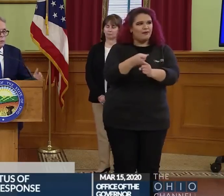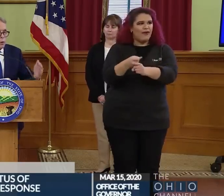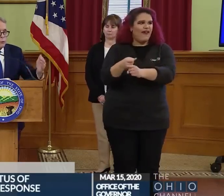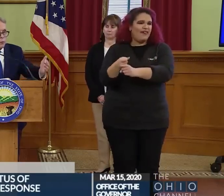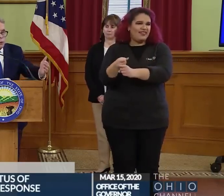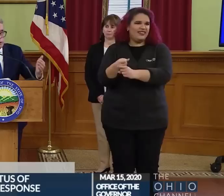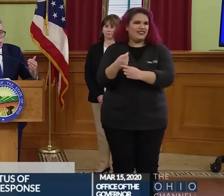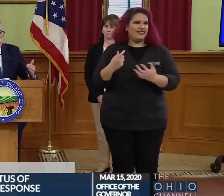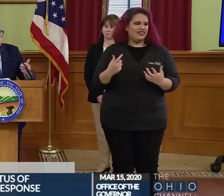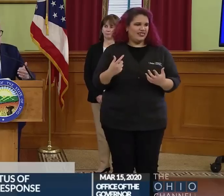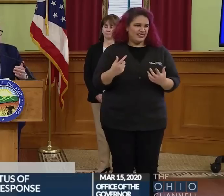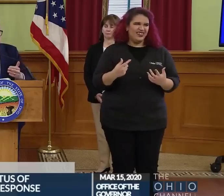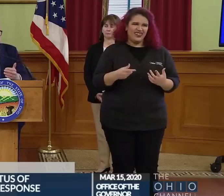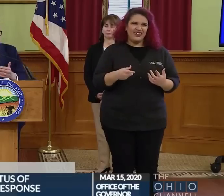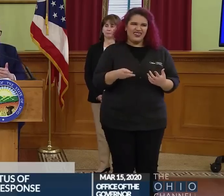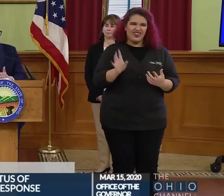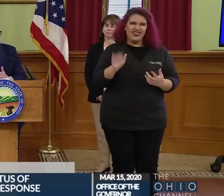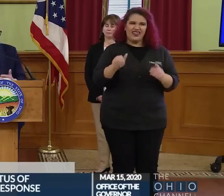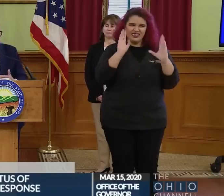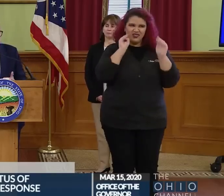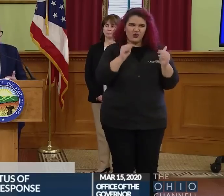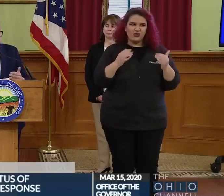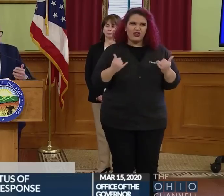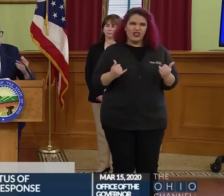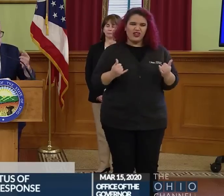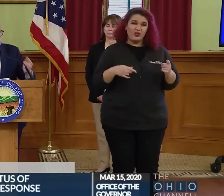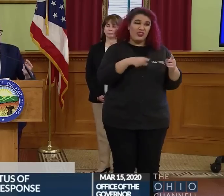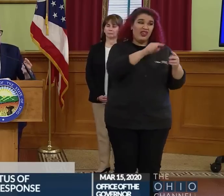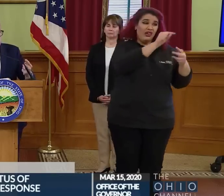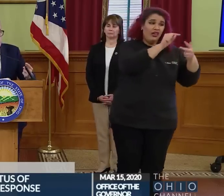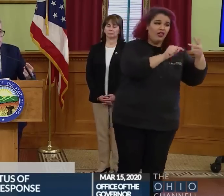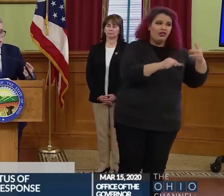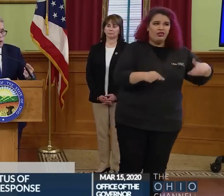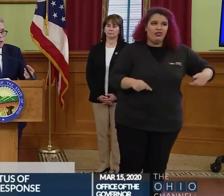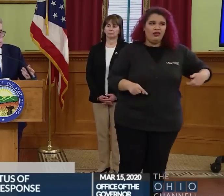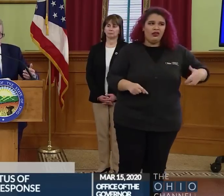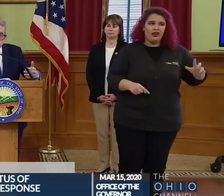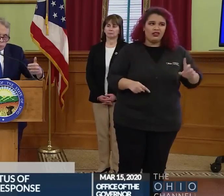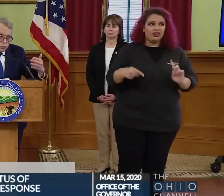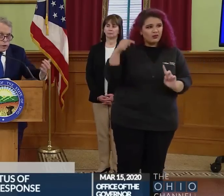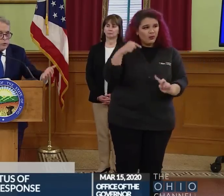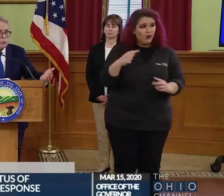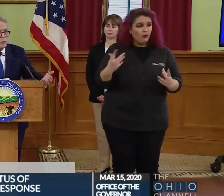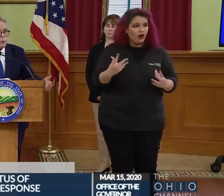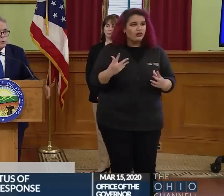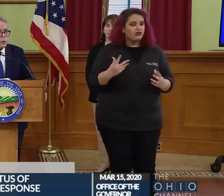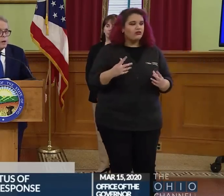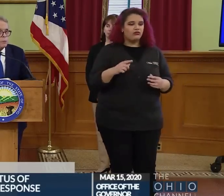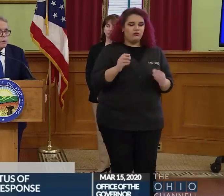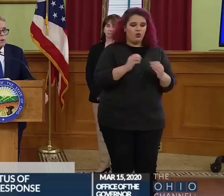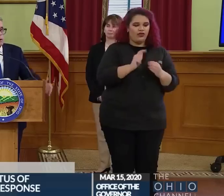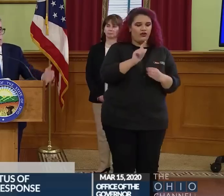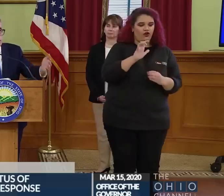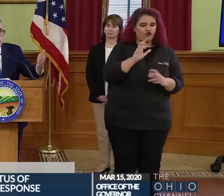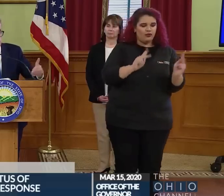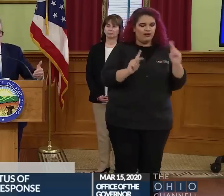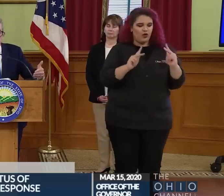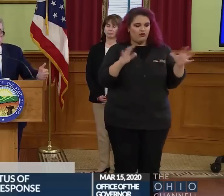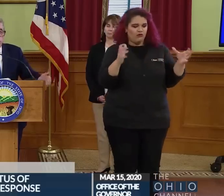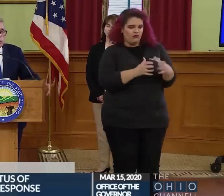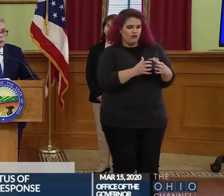We've gone through a series of very, very big things. People not congregating more than 100 people at a time,